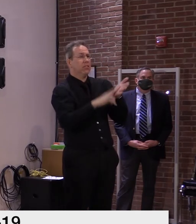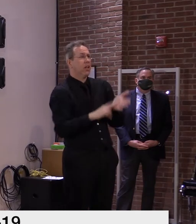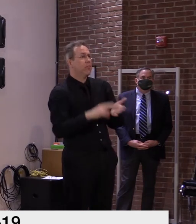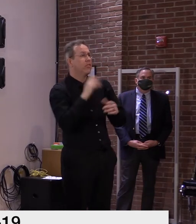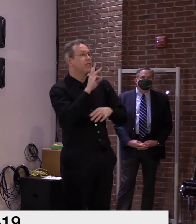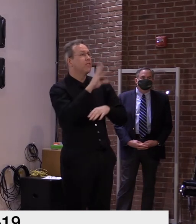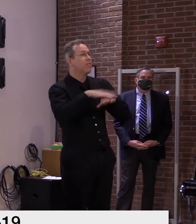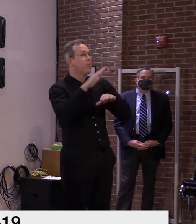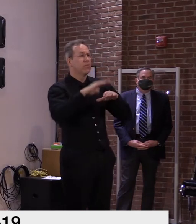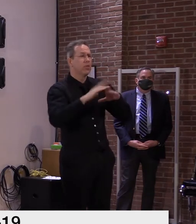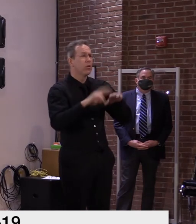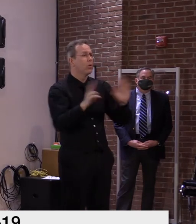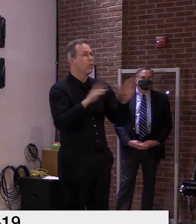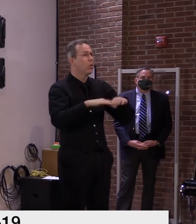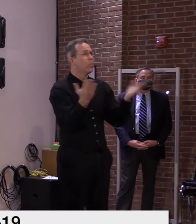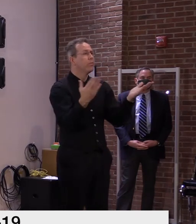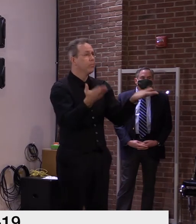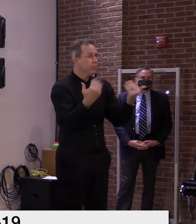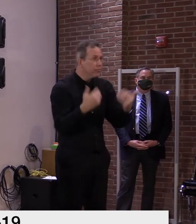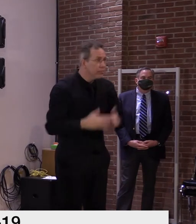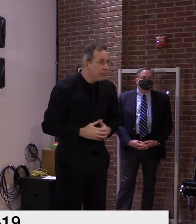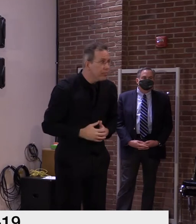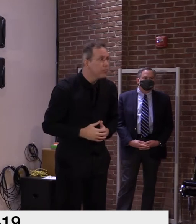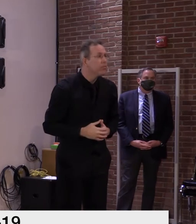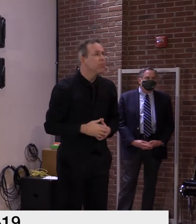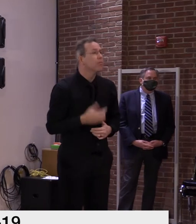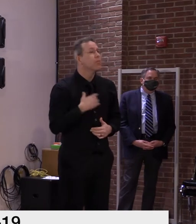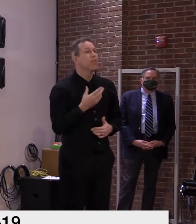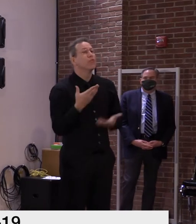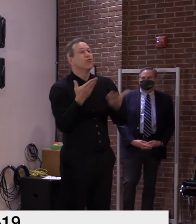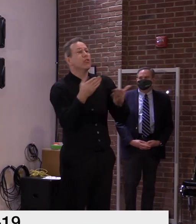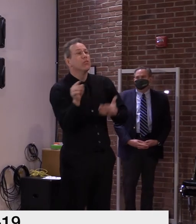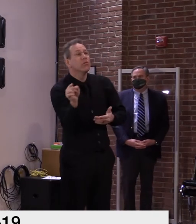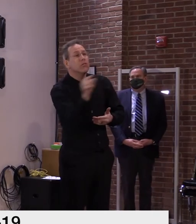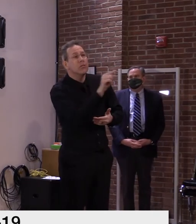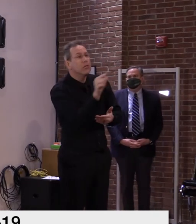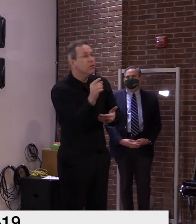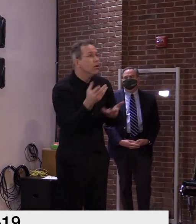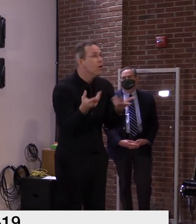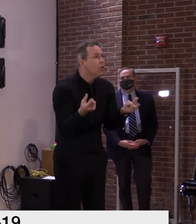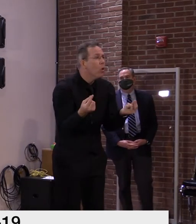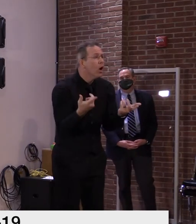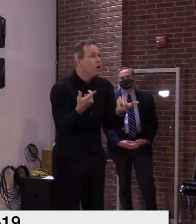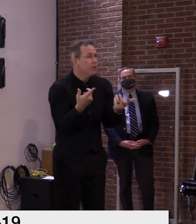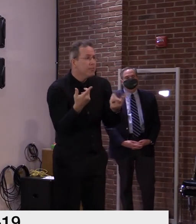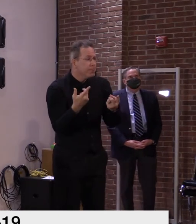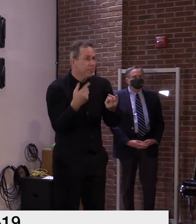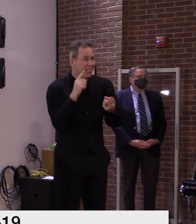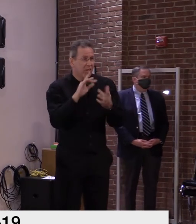that I would recommend is go on our website at